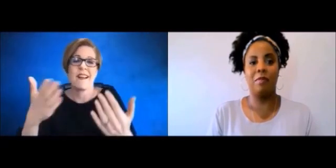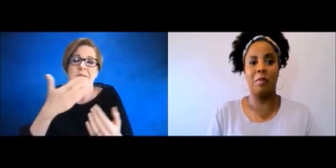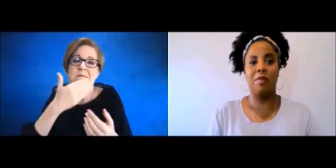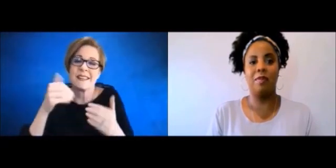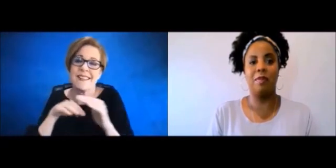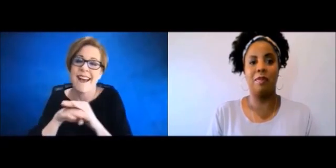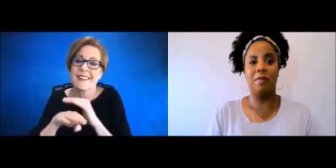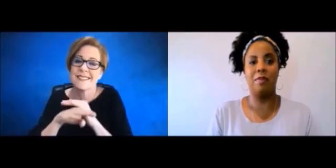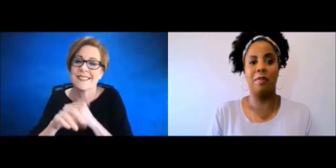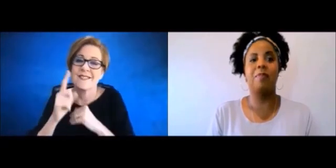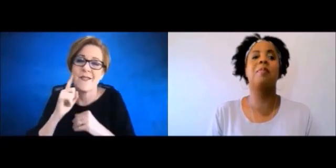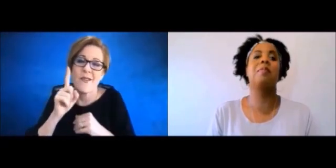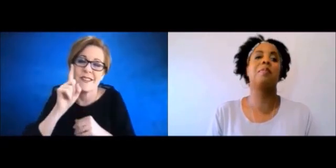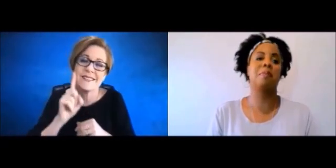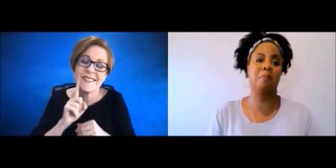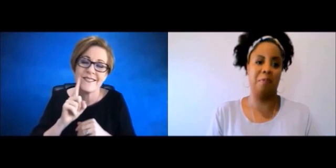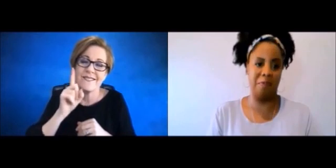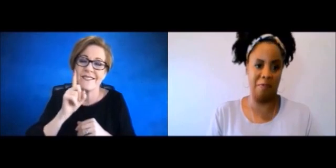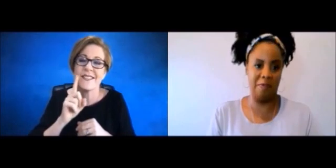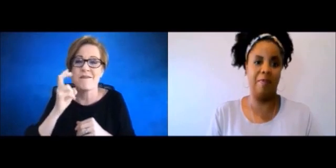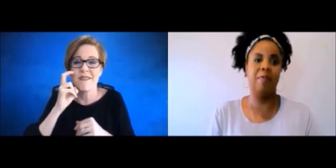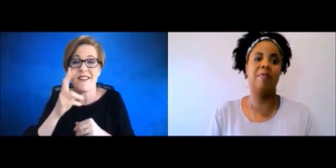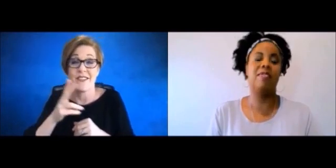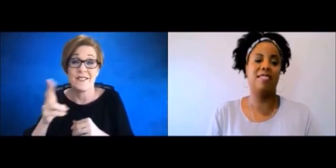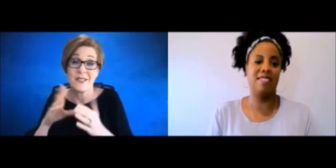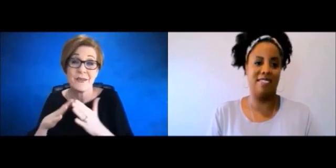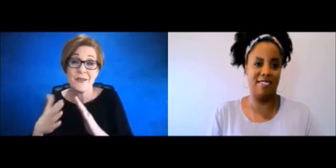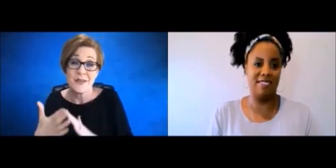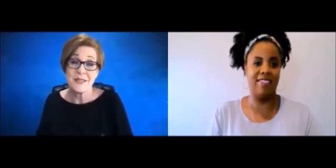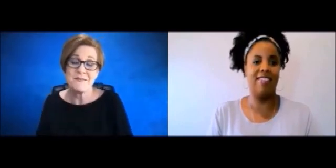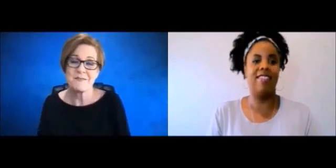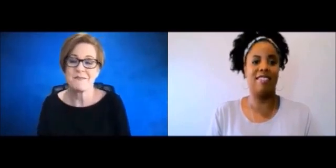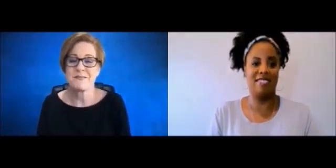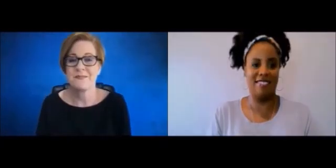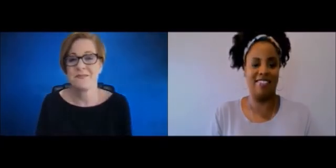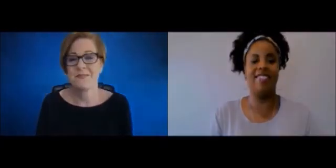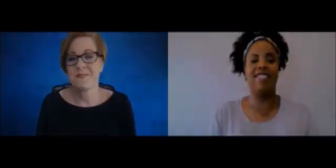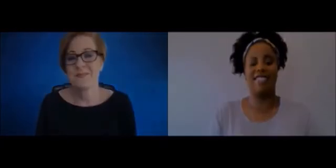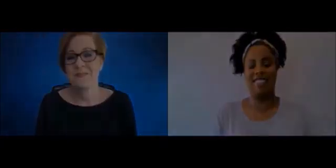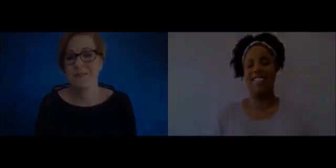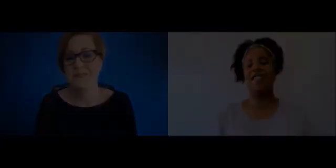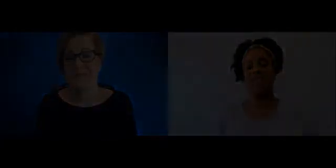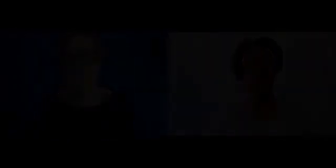goal is to provide the best access we can for the deaf, deafblind, and hard of hearing communities.